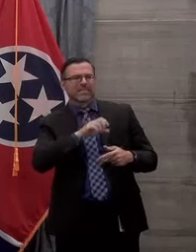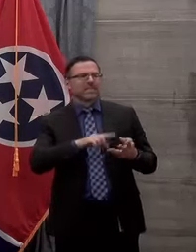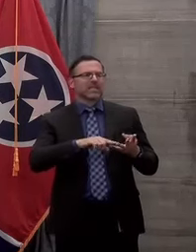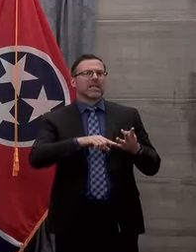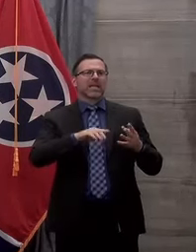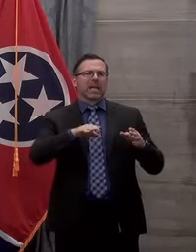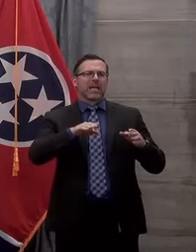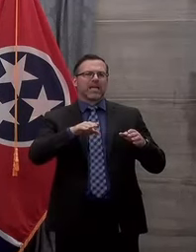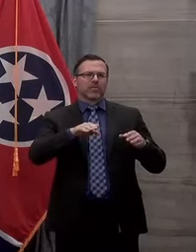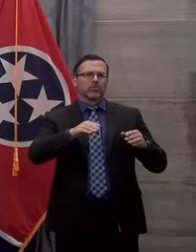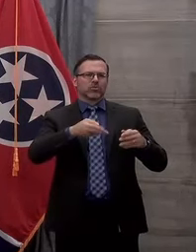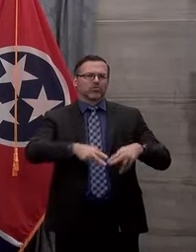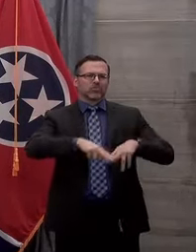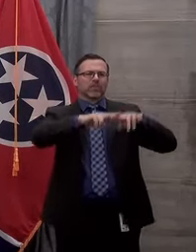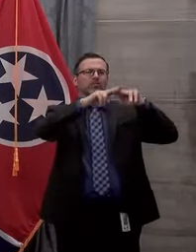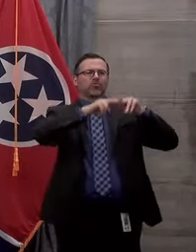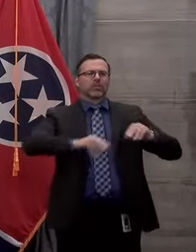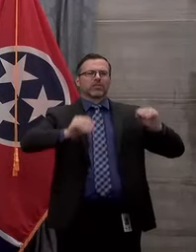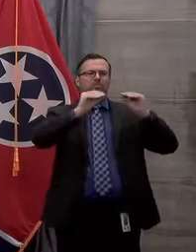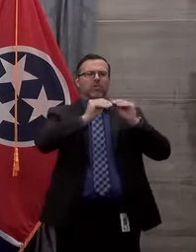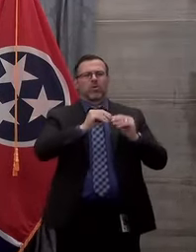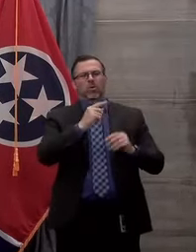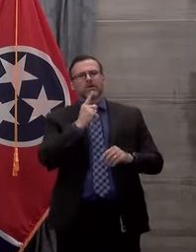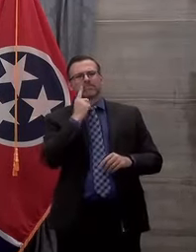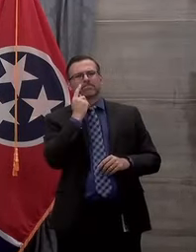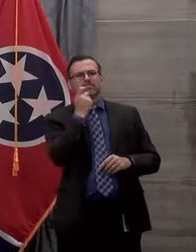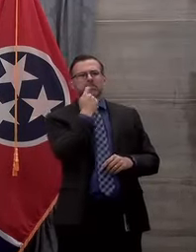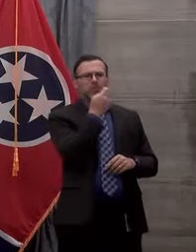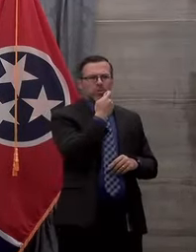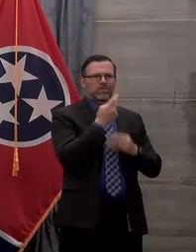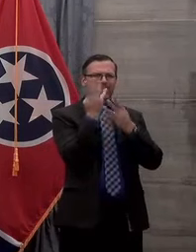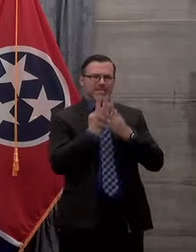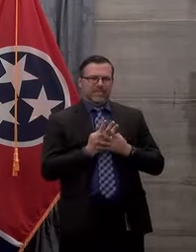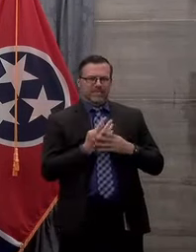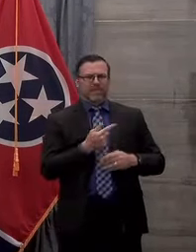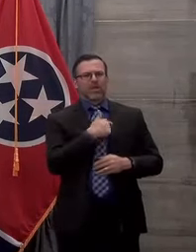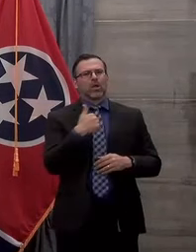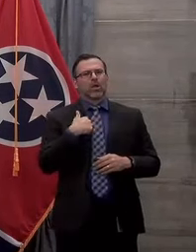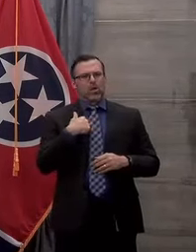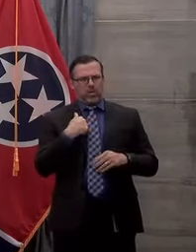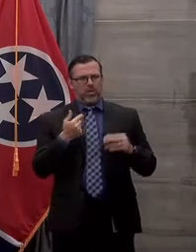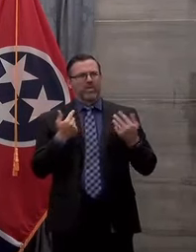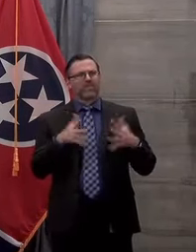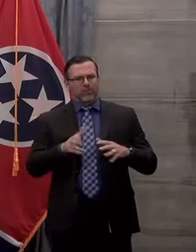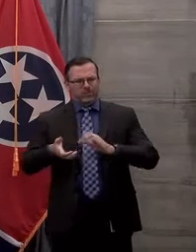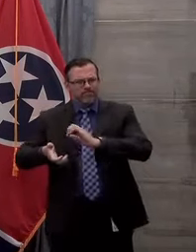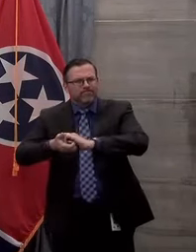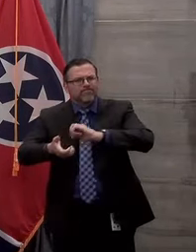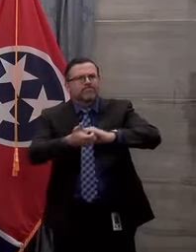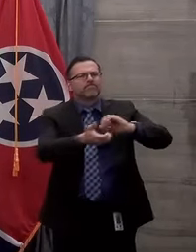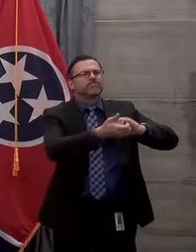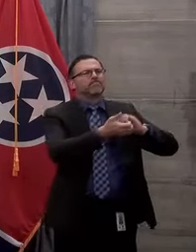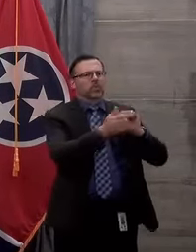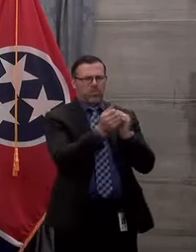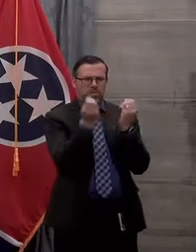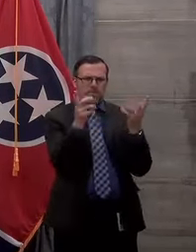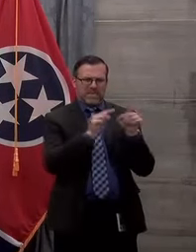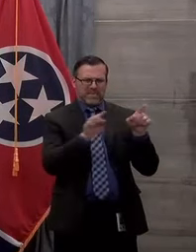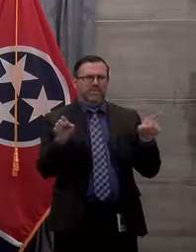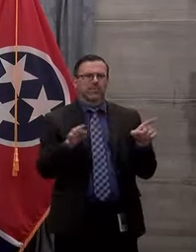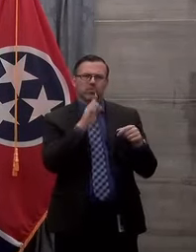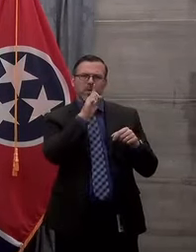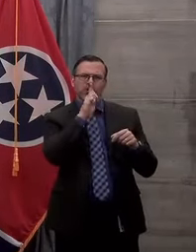expansion efforts. We've connected these agencies with resources and have ensured that we're moving forward to address many of these